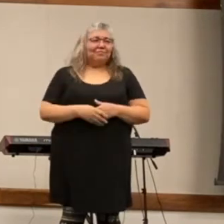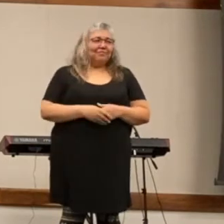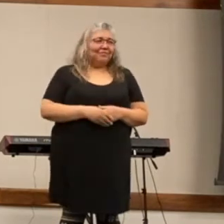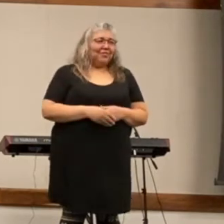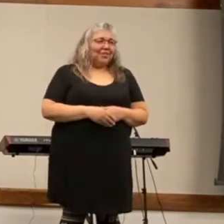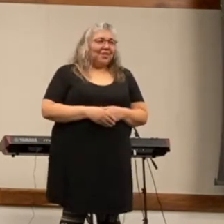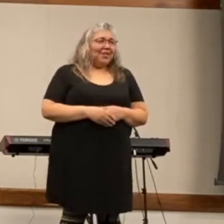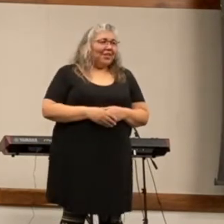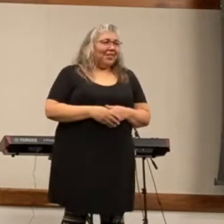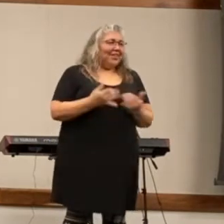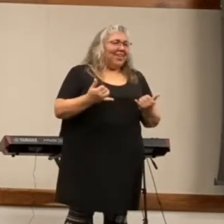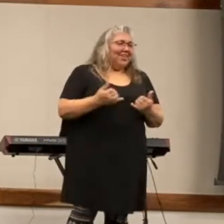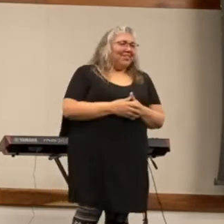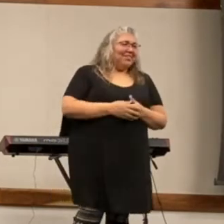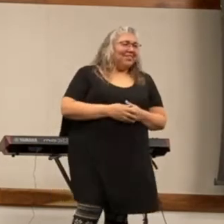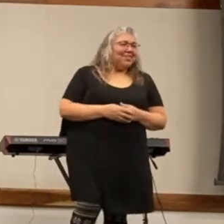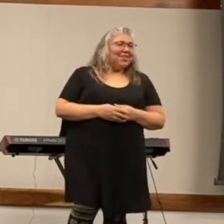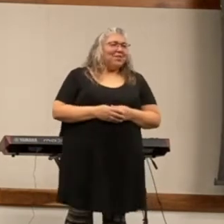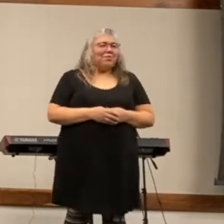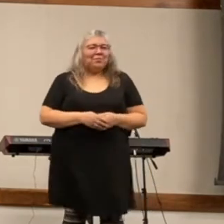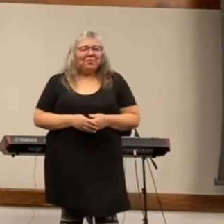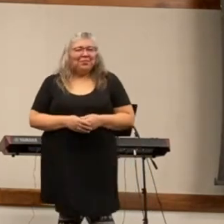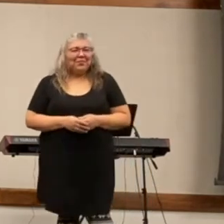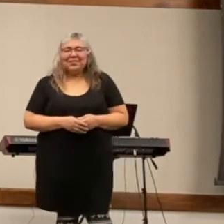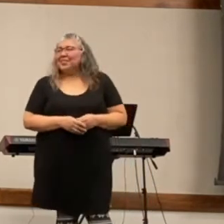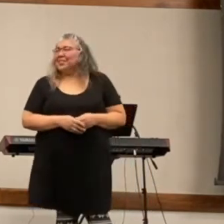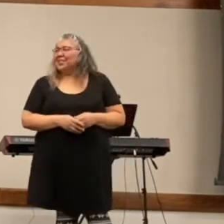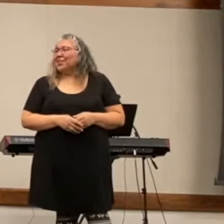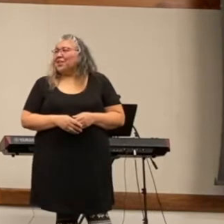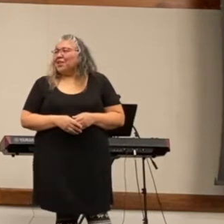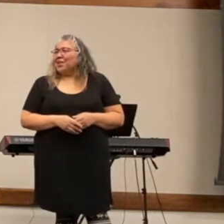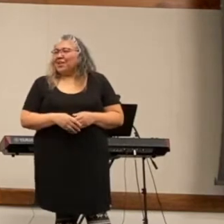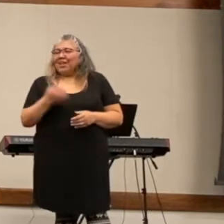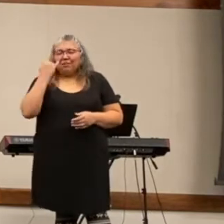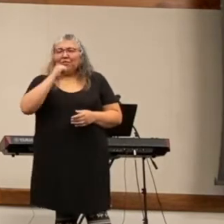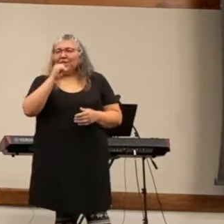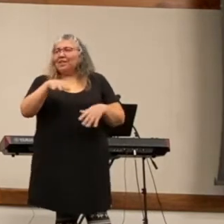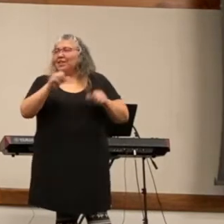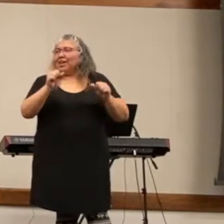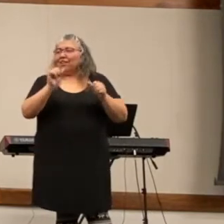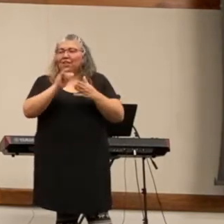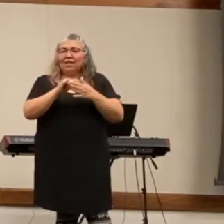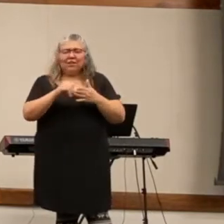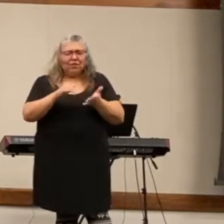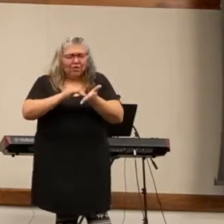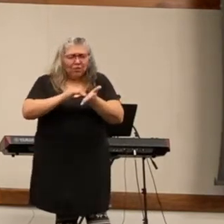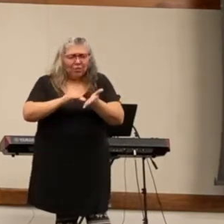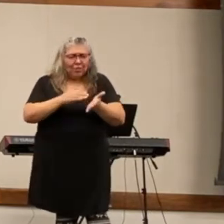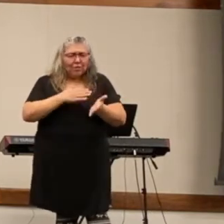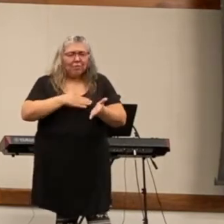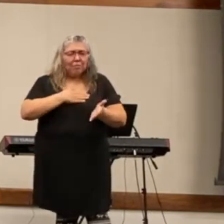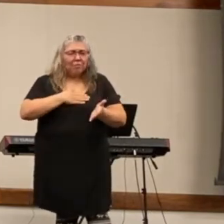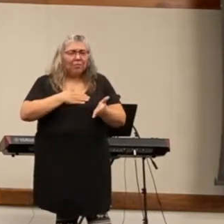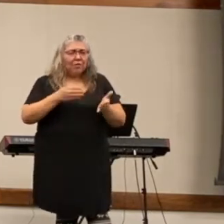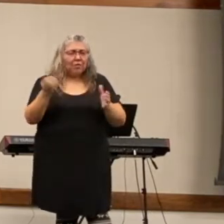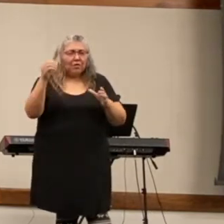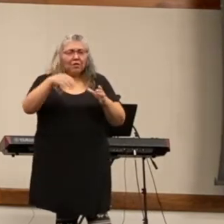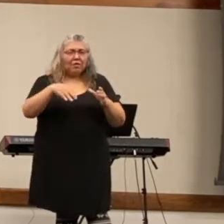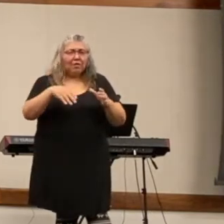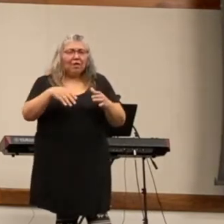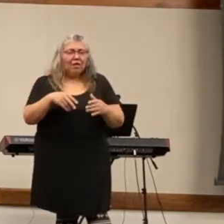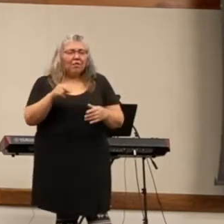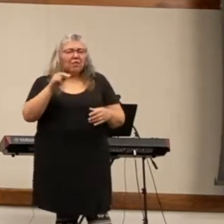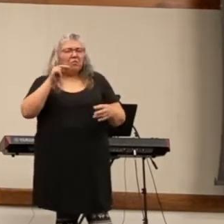You know? And they would just go, they'd pass the offering plate. And if you didn't take it, they'd, excuse me, please take the offering plate. And they would